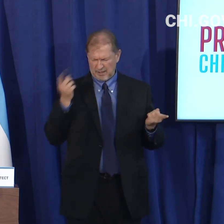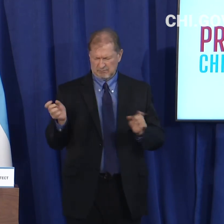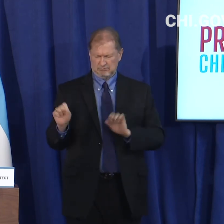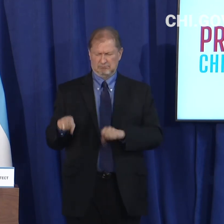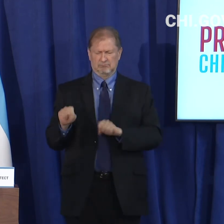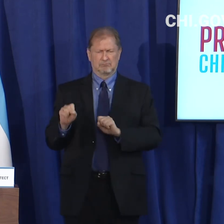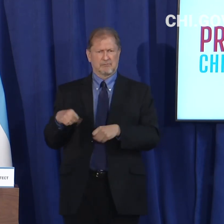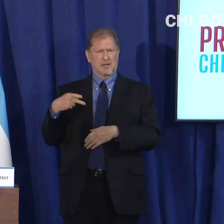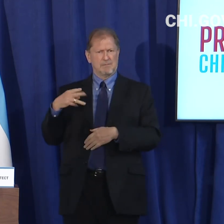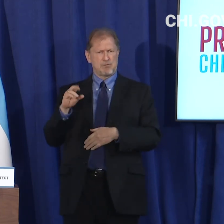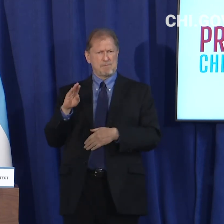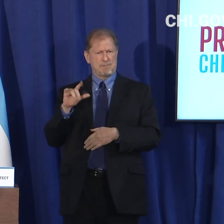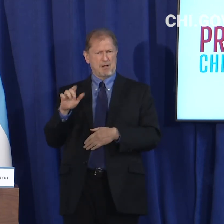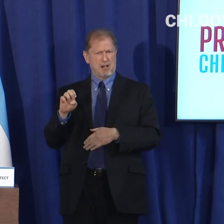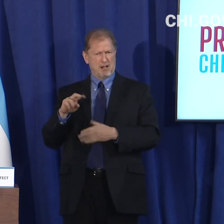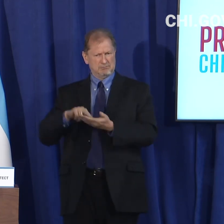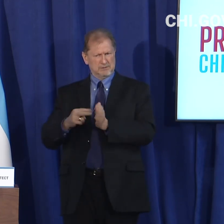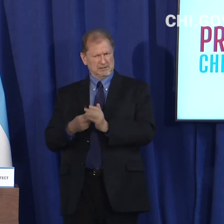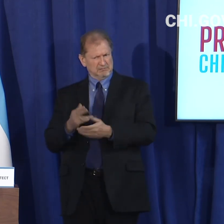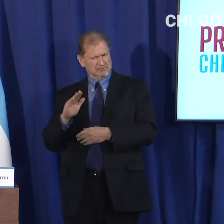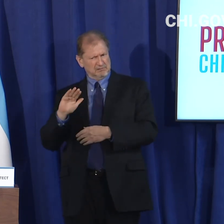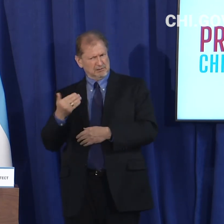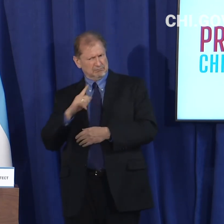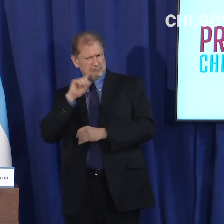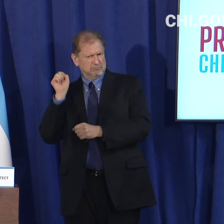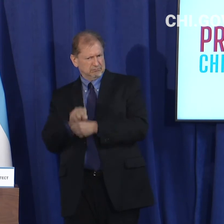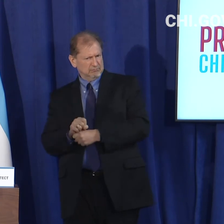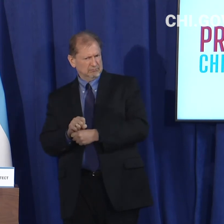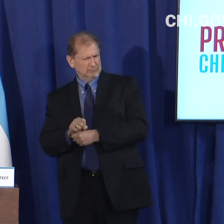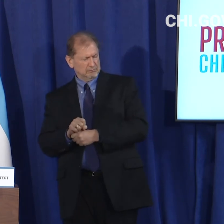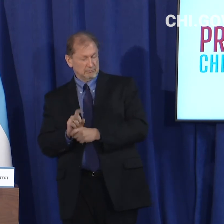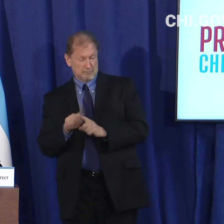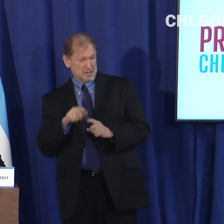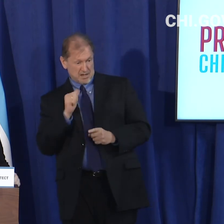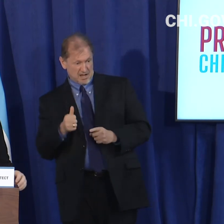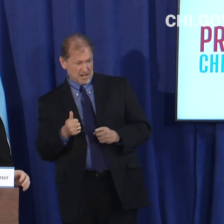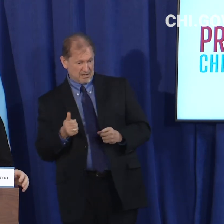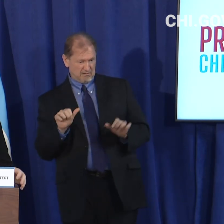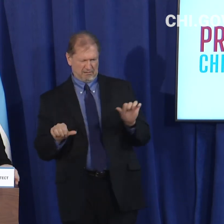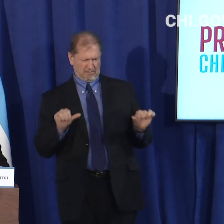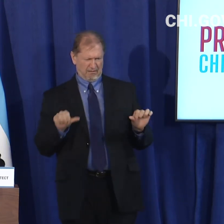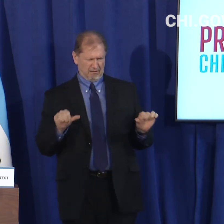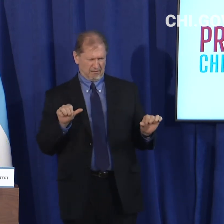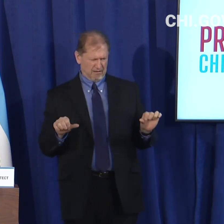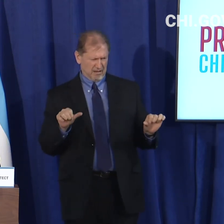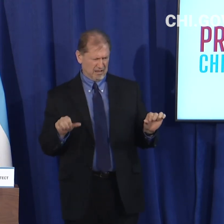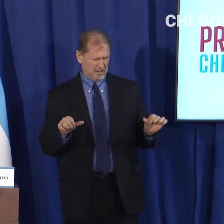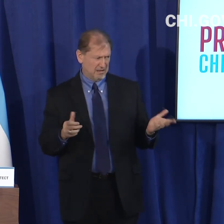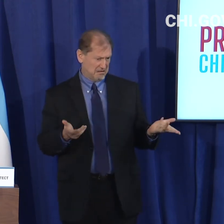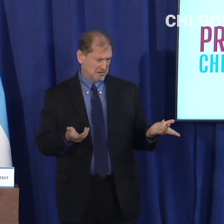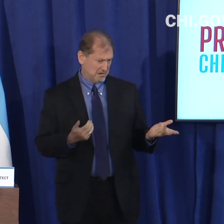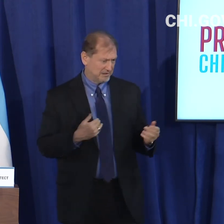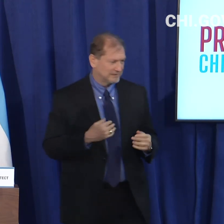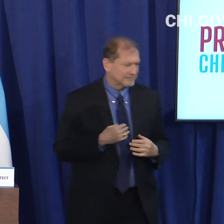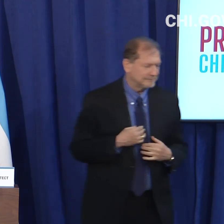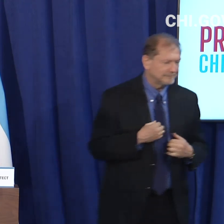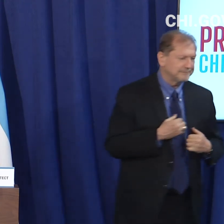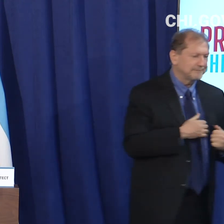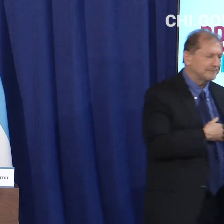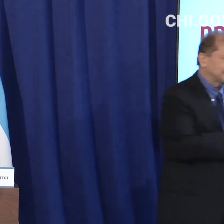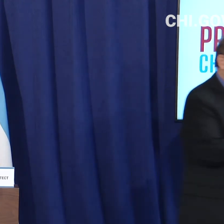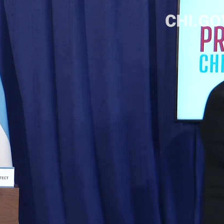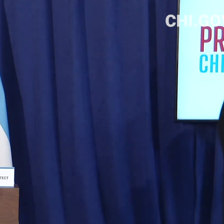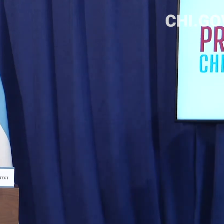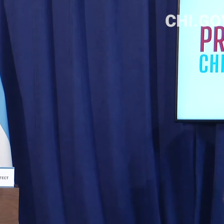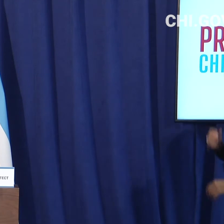listed as yes? And perhaps maybe they're not. So the definitions for probable and sort of